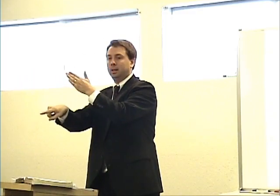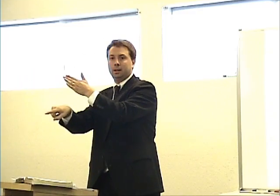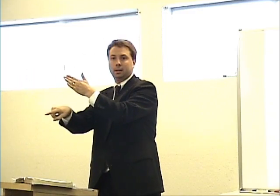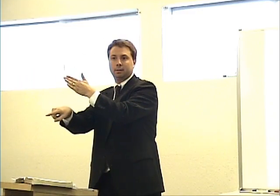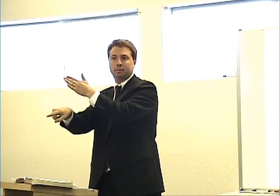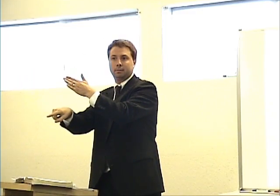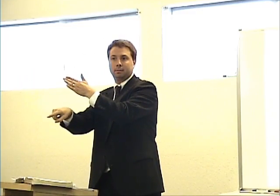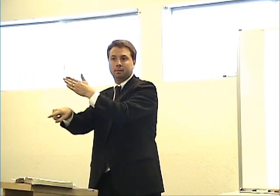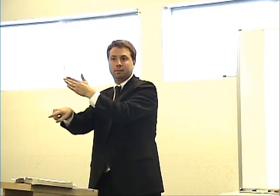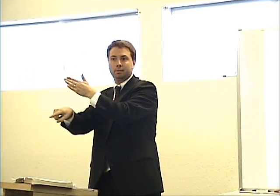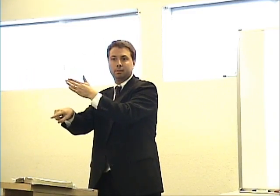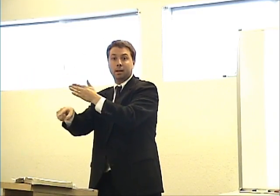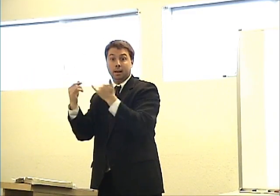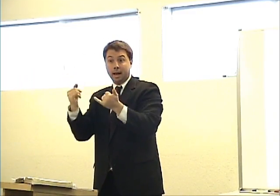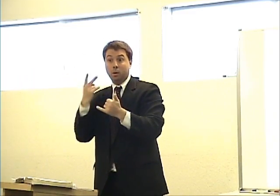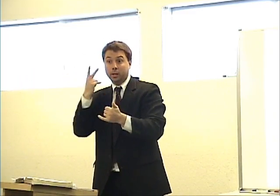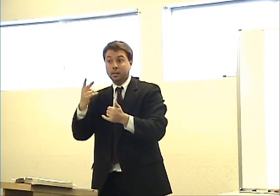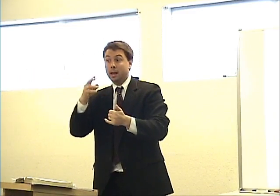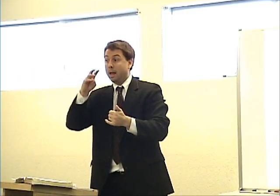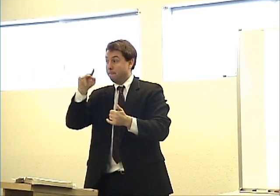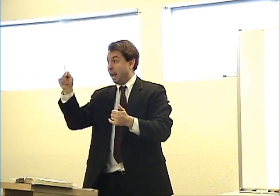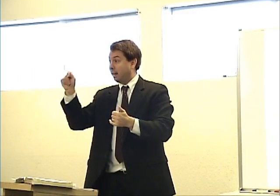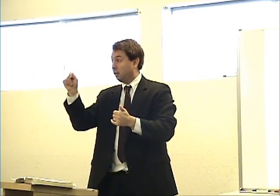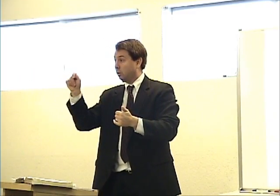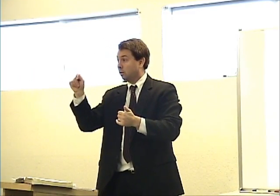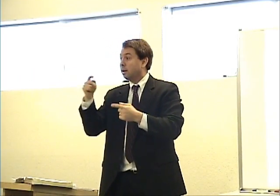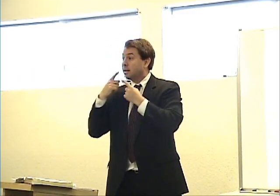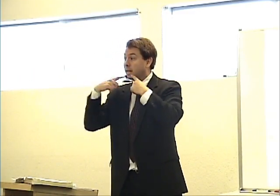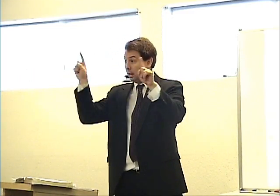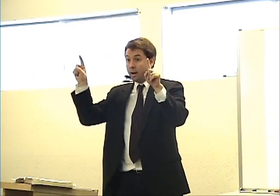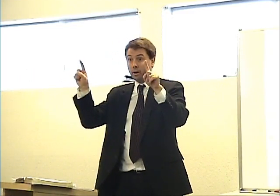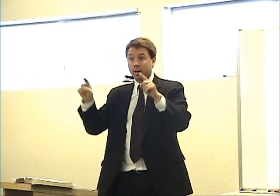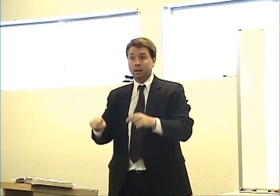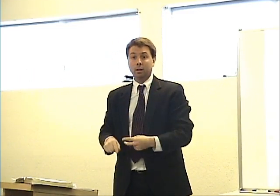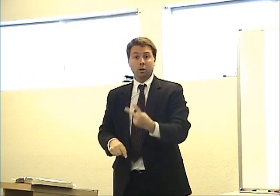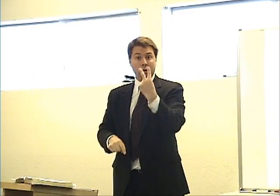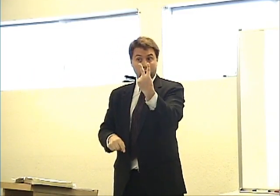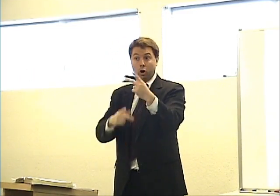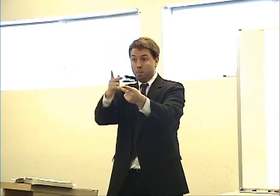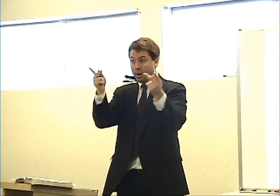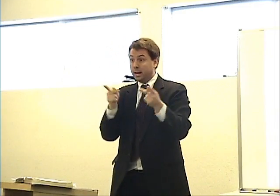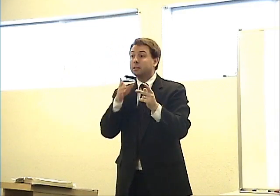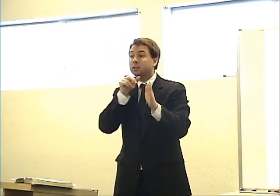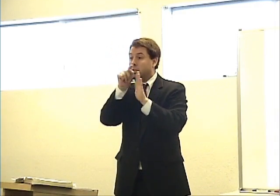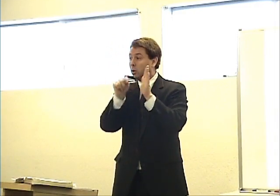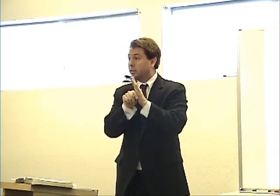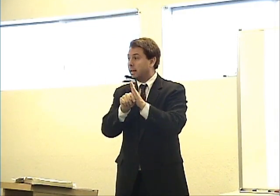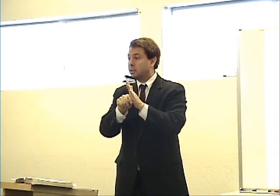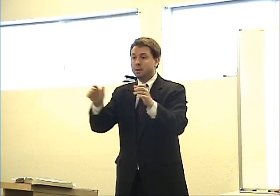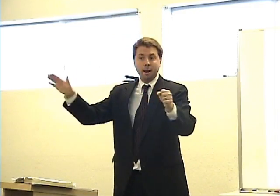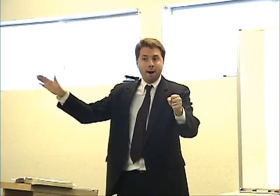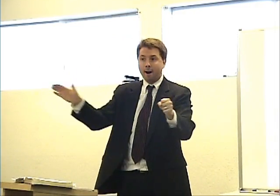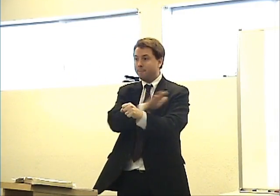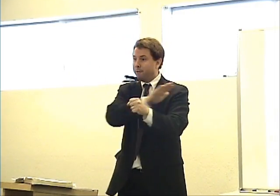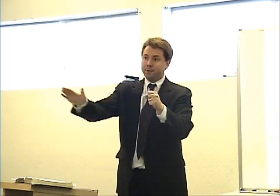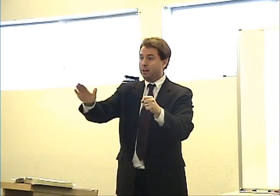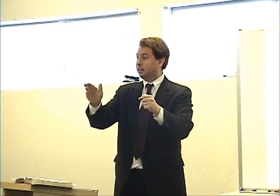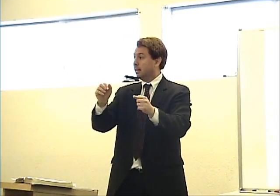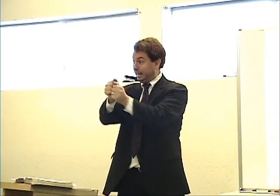killing. Now we see Matthew declaring two places in the Old Testament are fulfilled